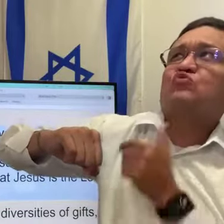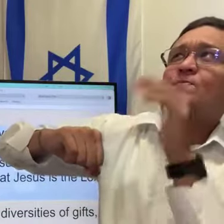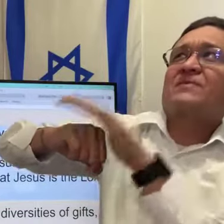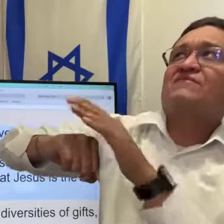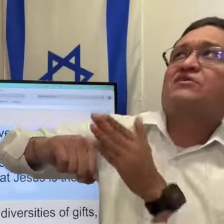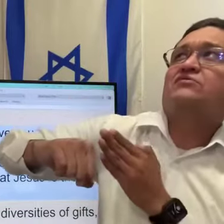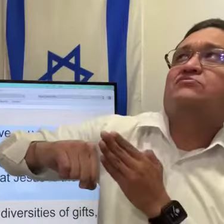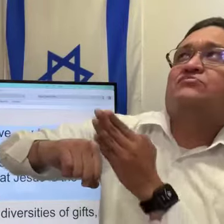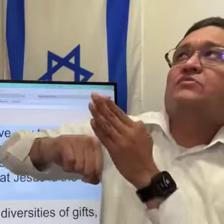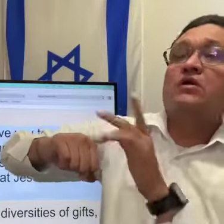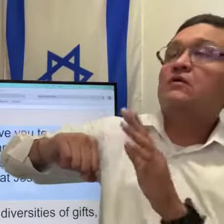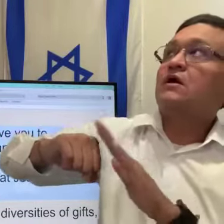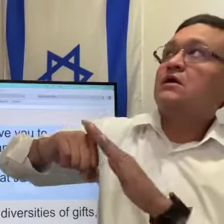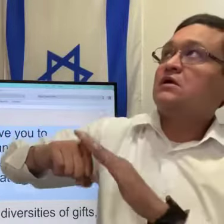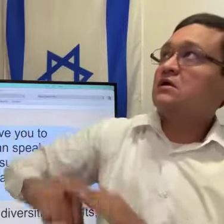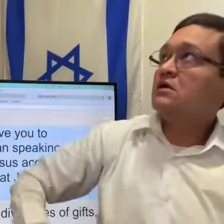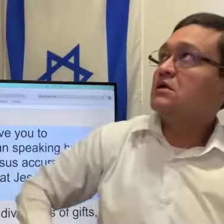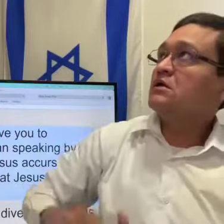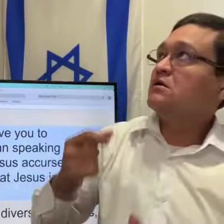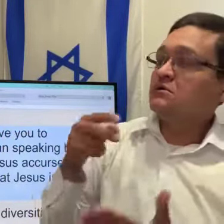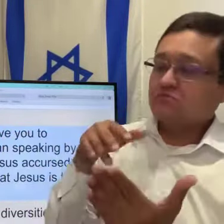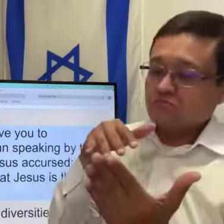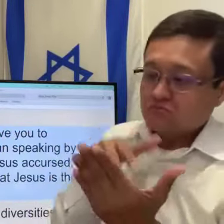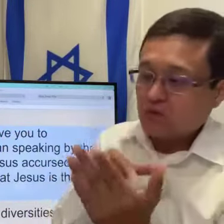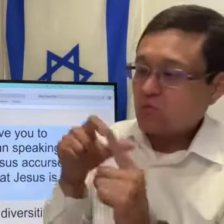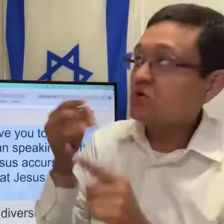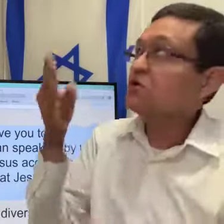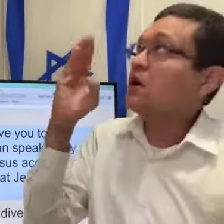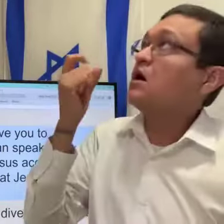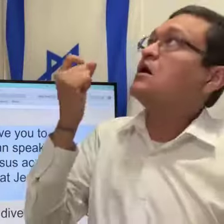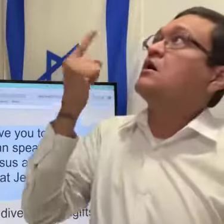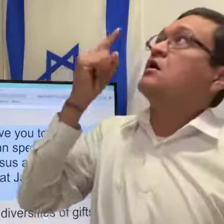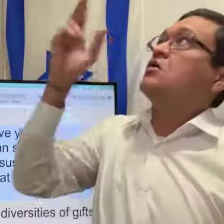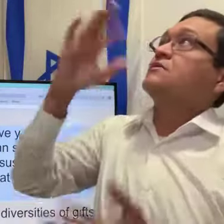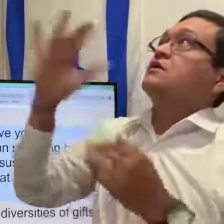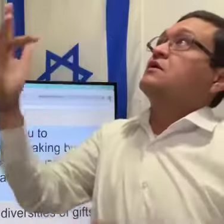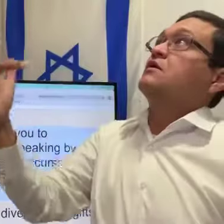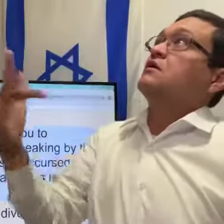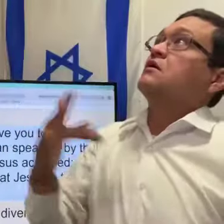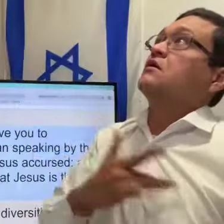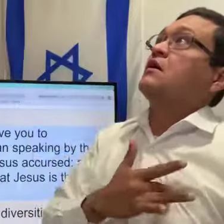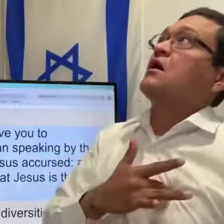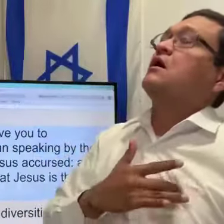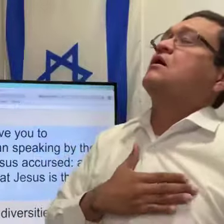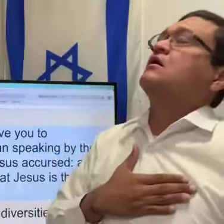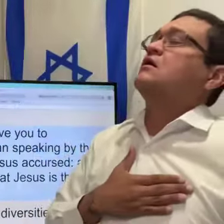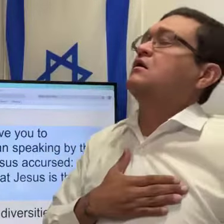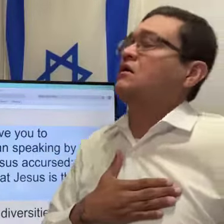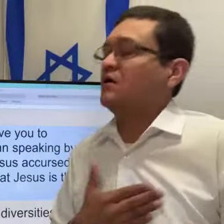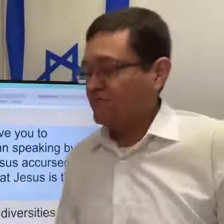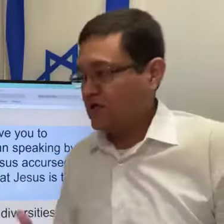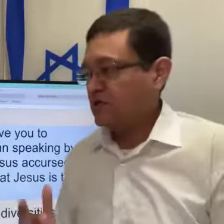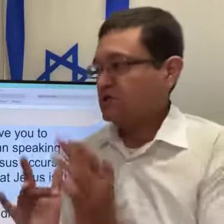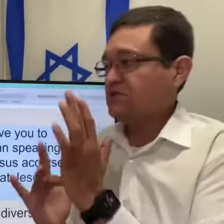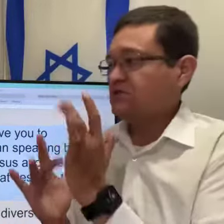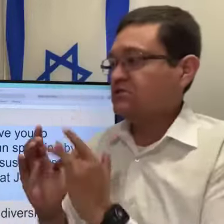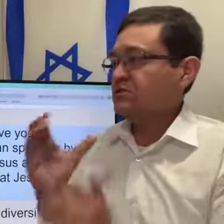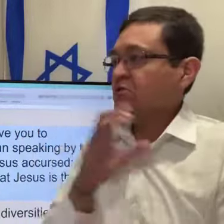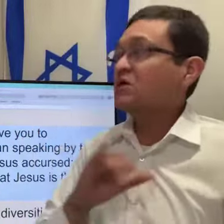And when we don't have the Holy Ghost, we want to, you know, resist and say, you know, He's not Jesus, He's not Lord. But when that